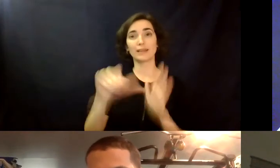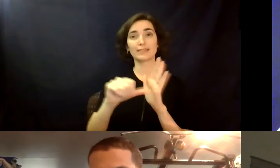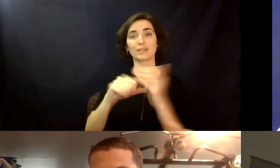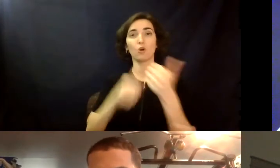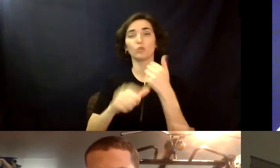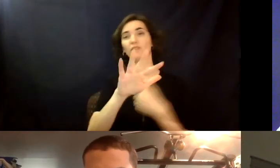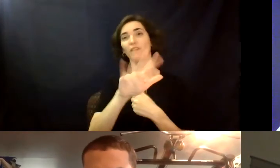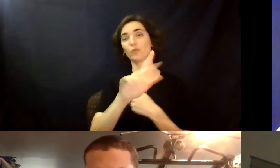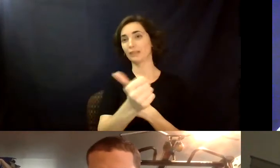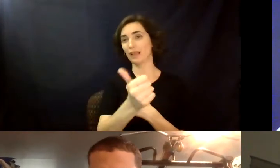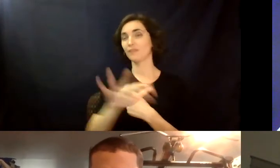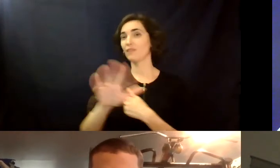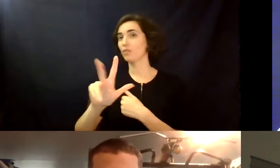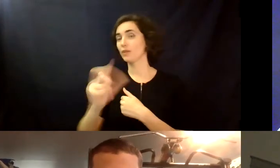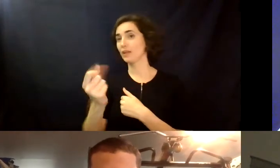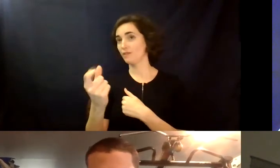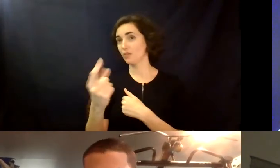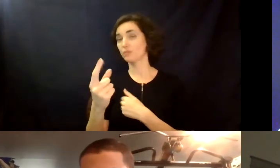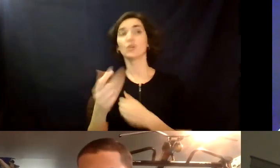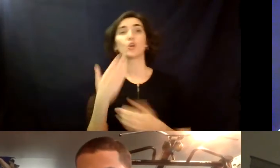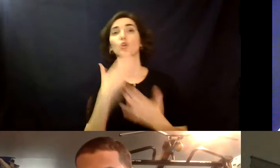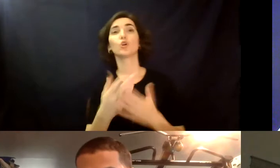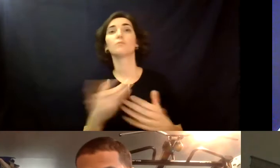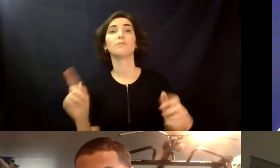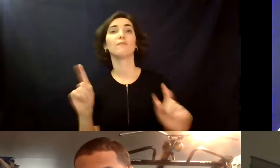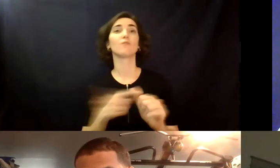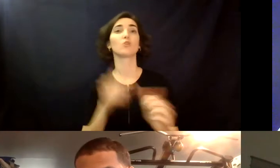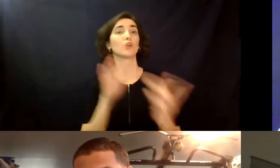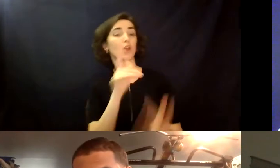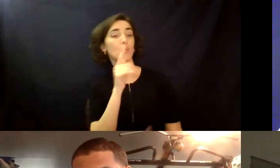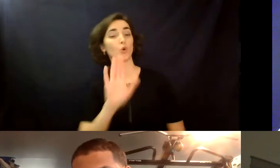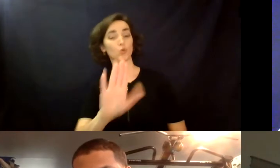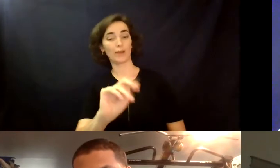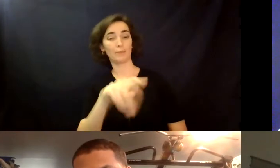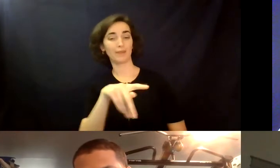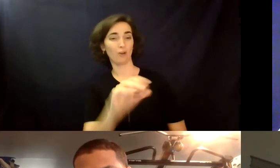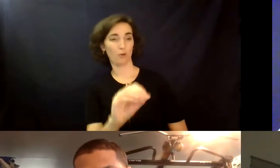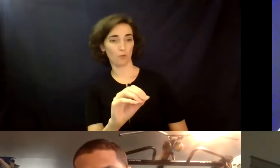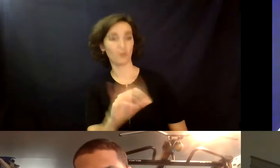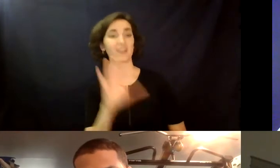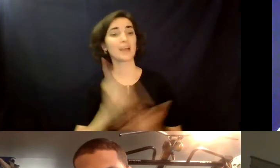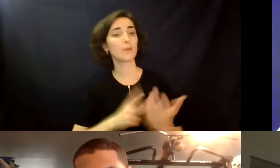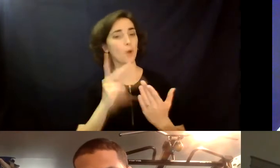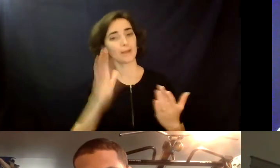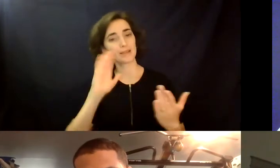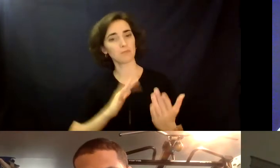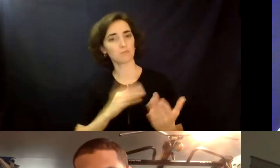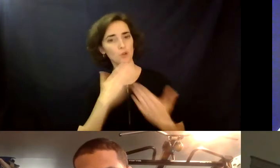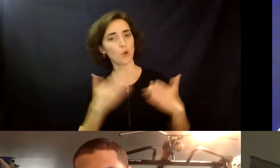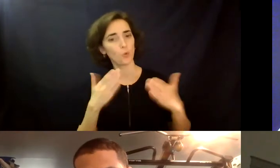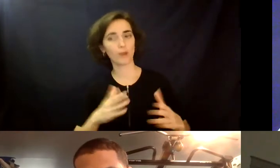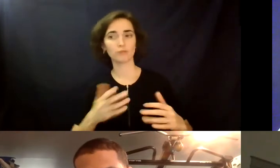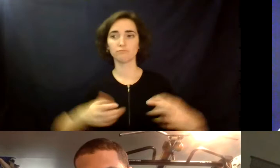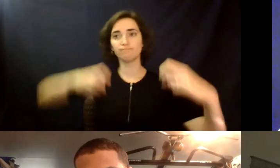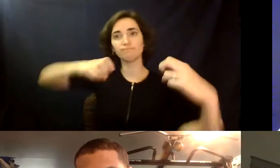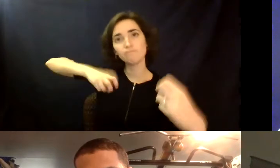MPO would be a great place to start. And that program is, again, a great way to sit down and to work